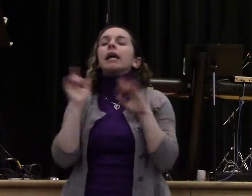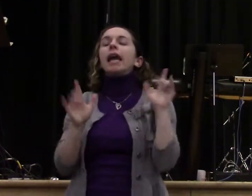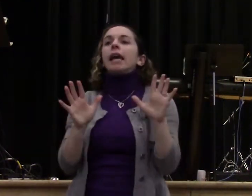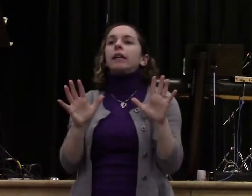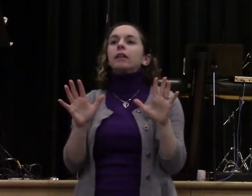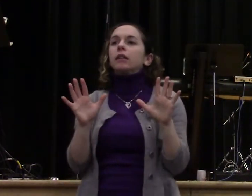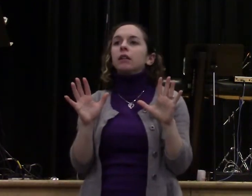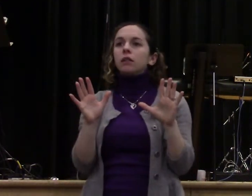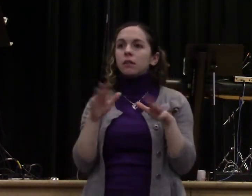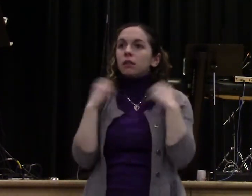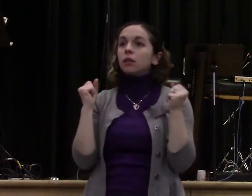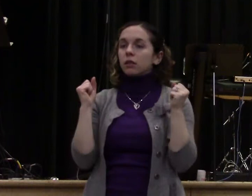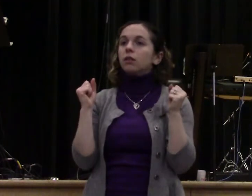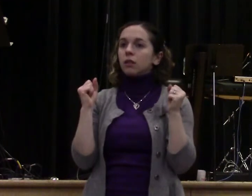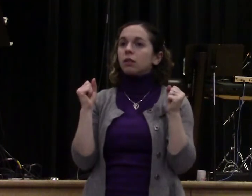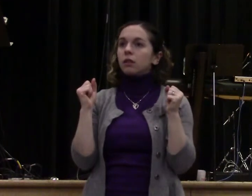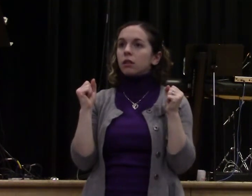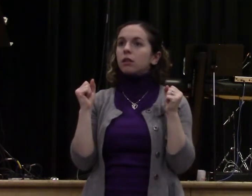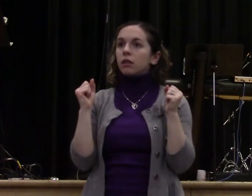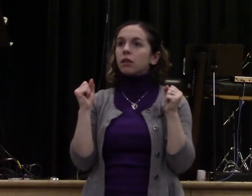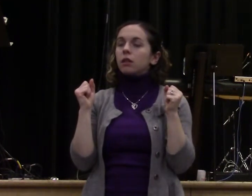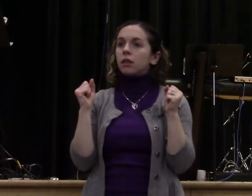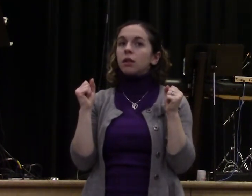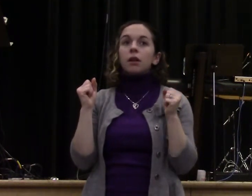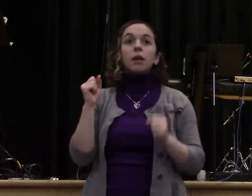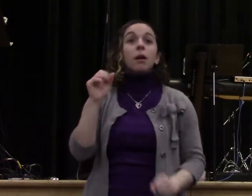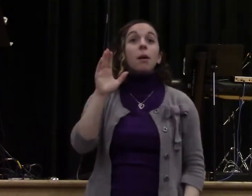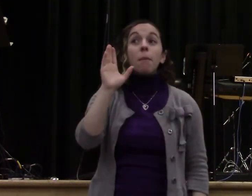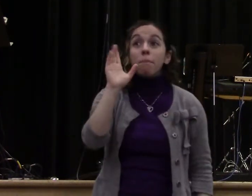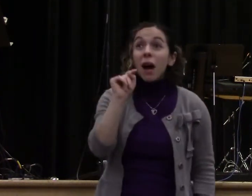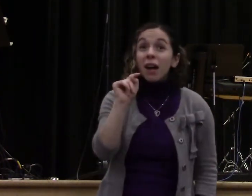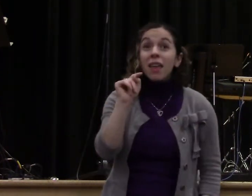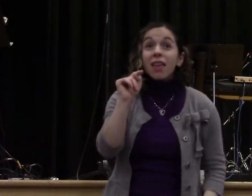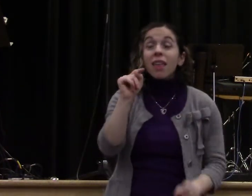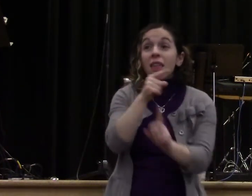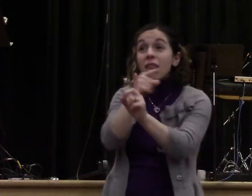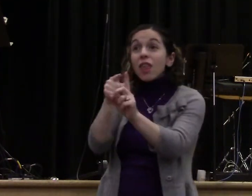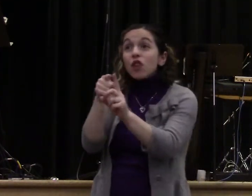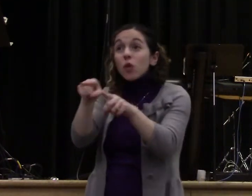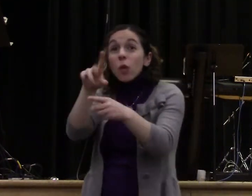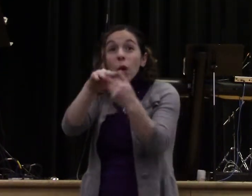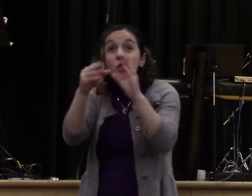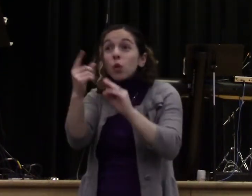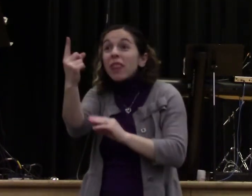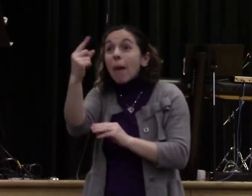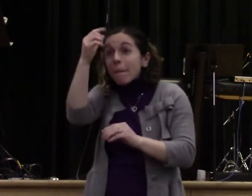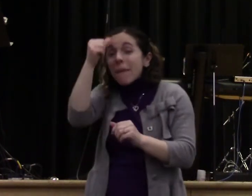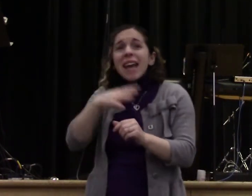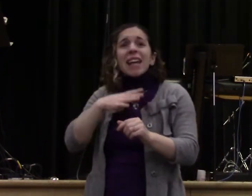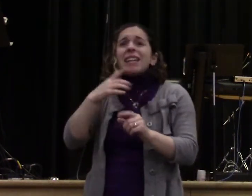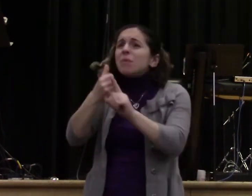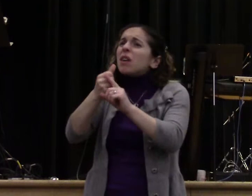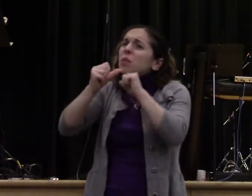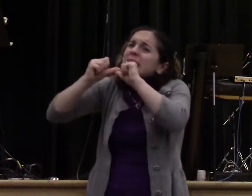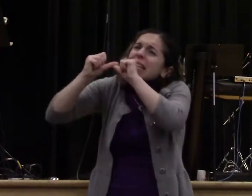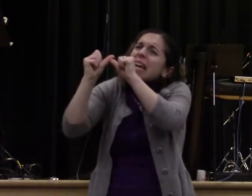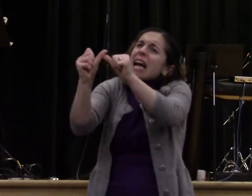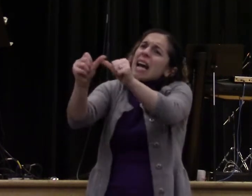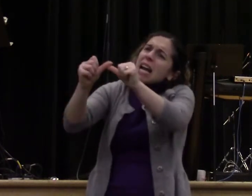unified, they united with him. They took his need as their own need and they carried